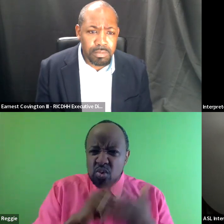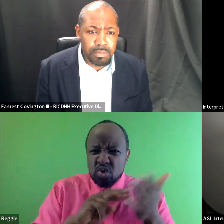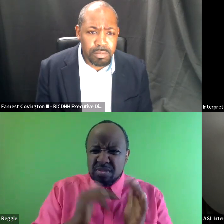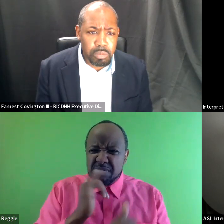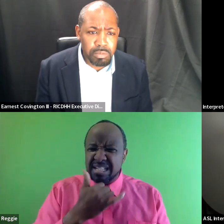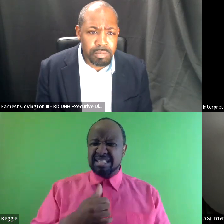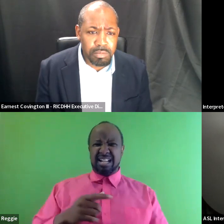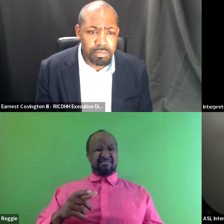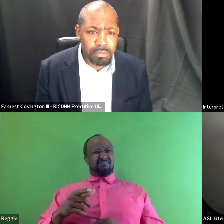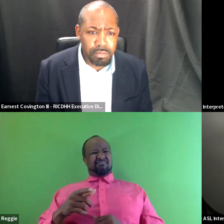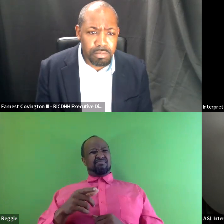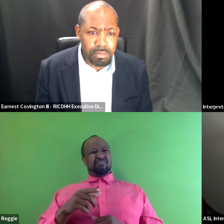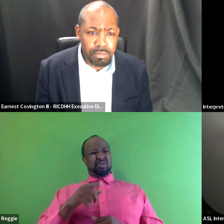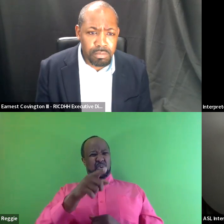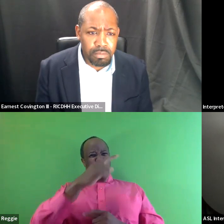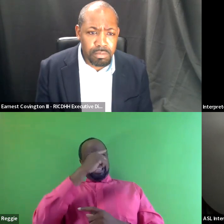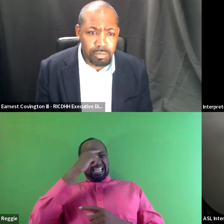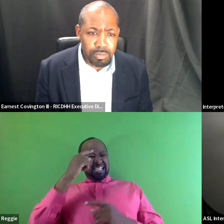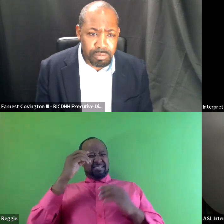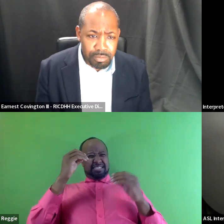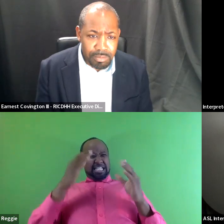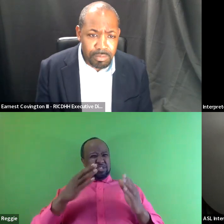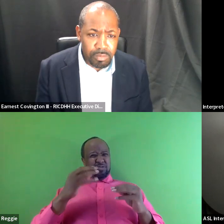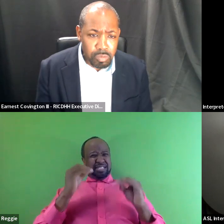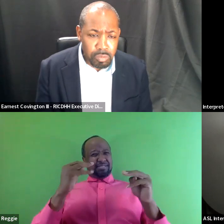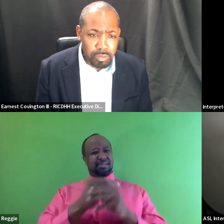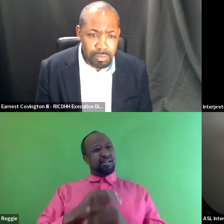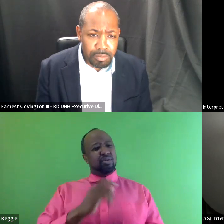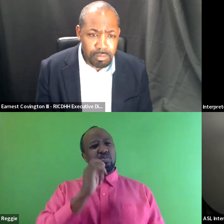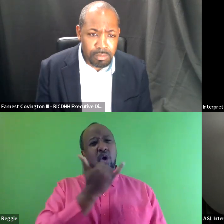And it said, I think your school made a mistake. Huh? A mistake?